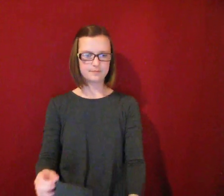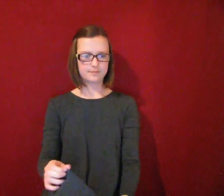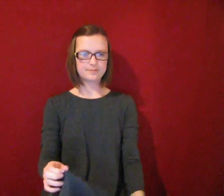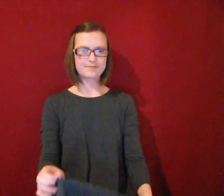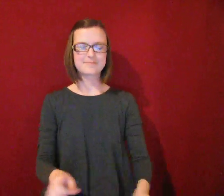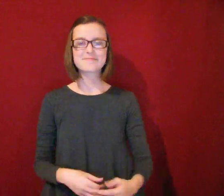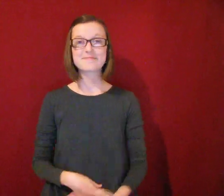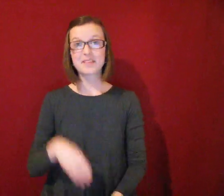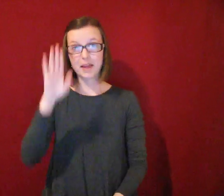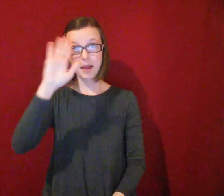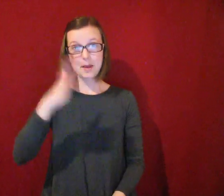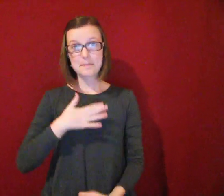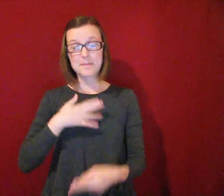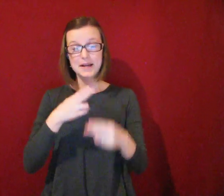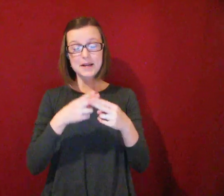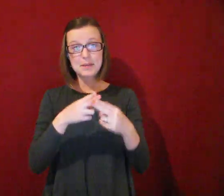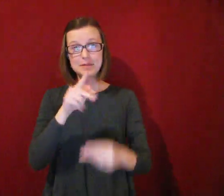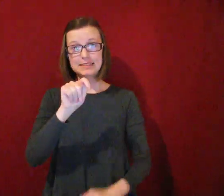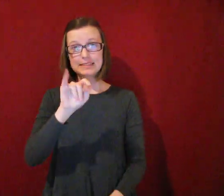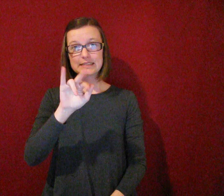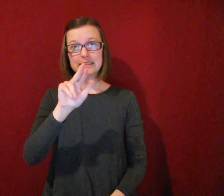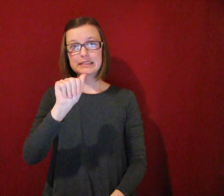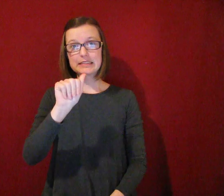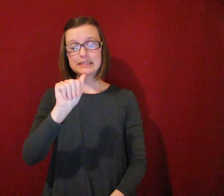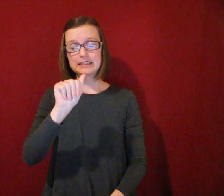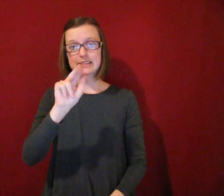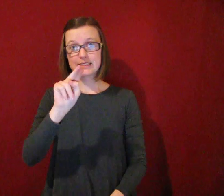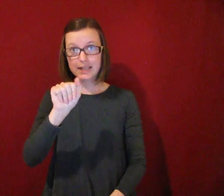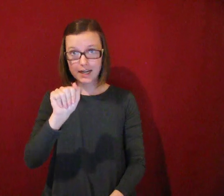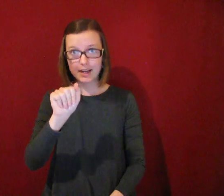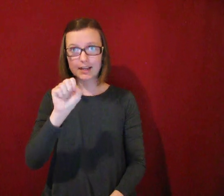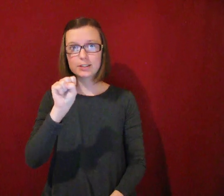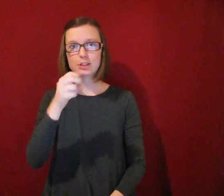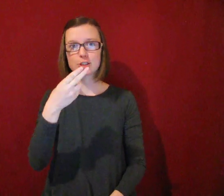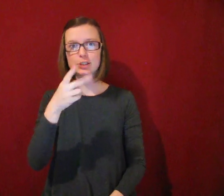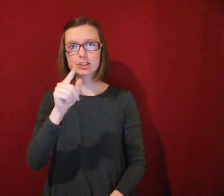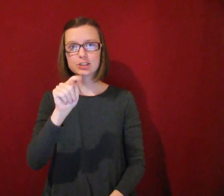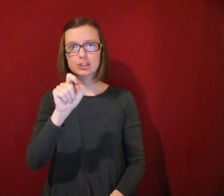Hi, my name is Tina Shelton. What can I help you with today?